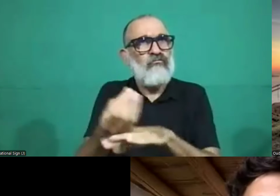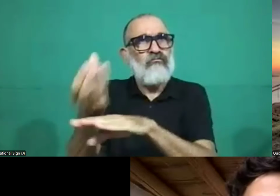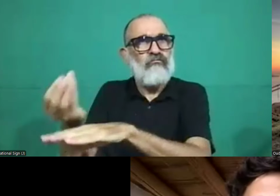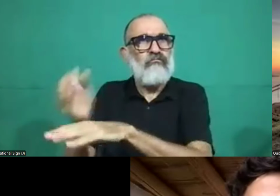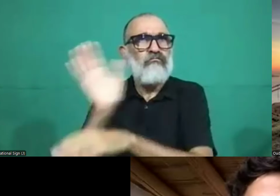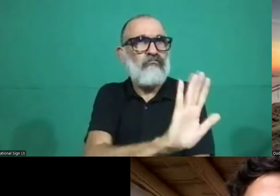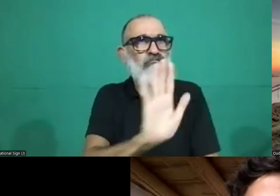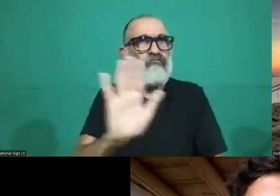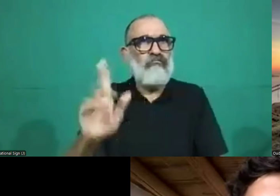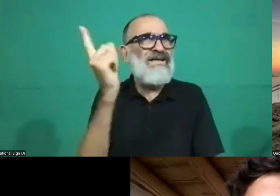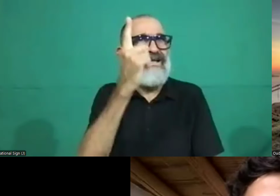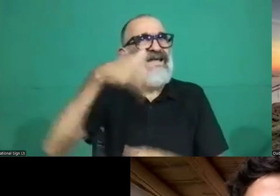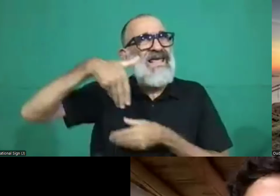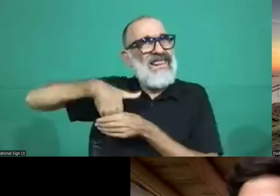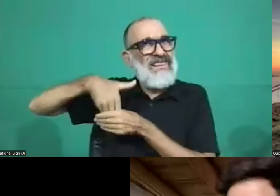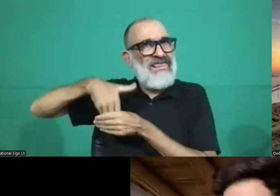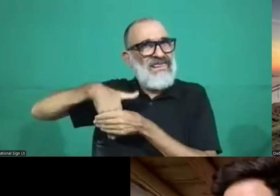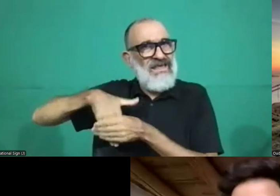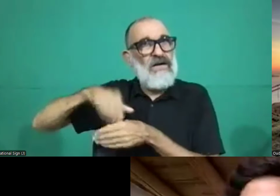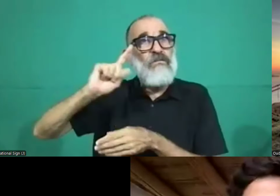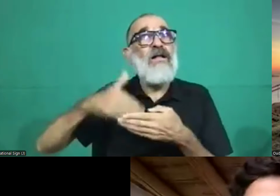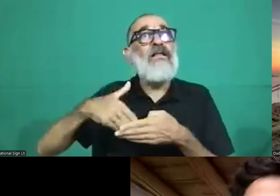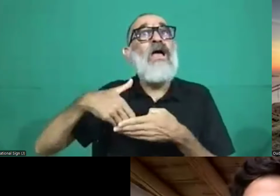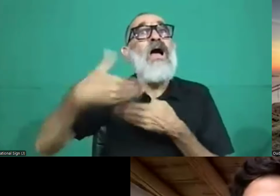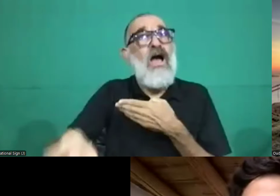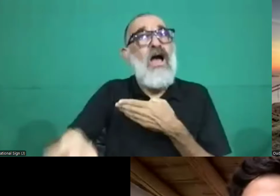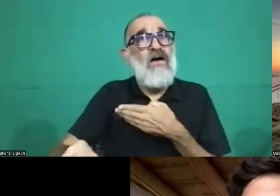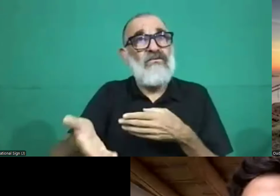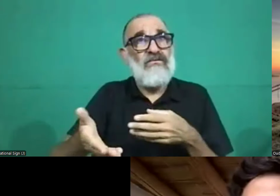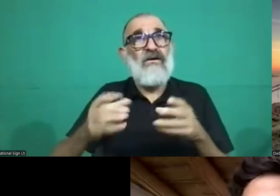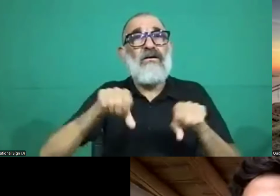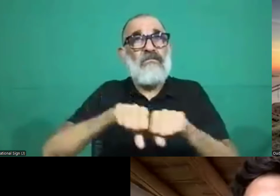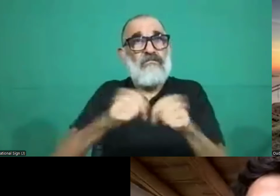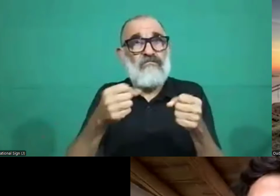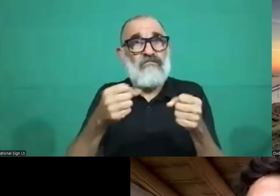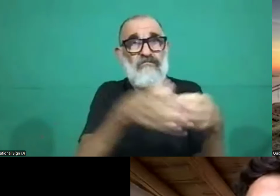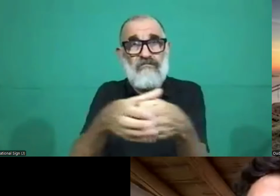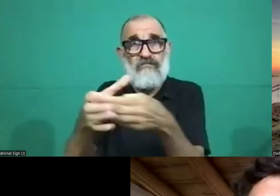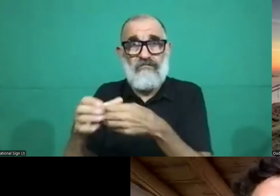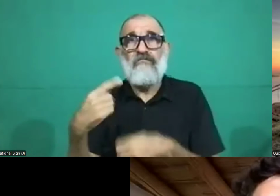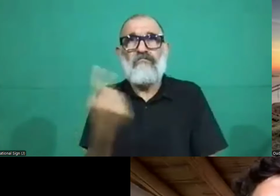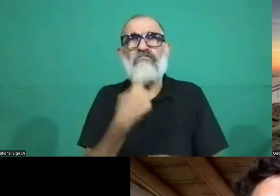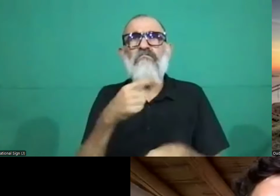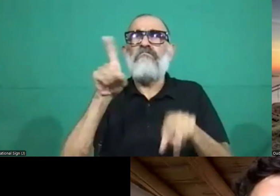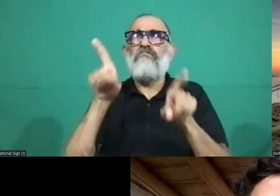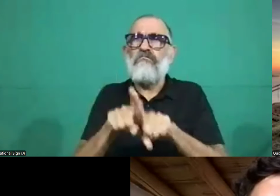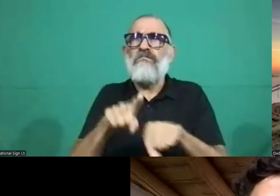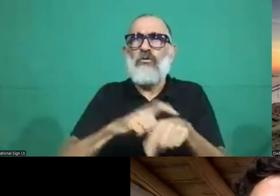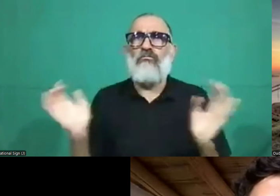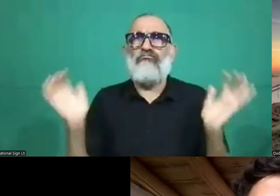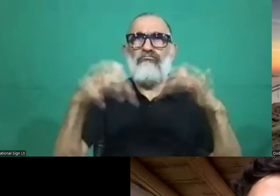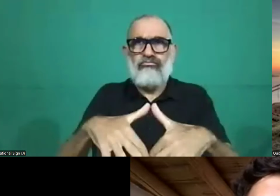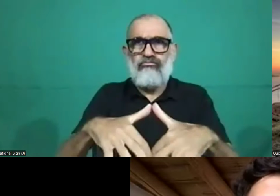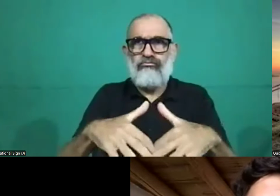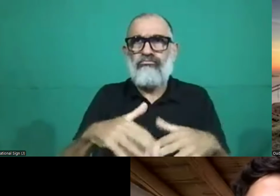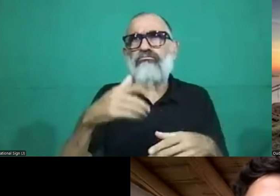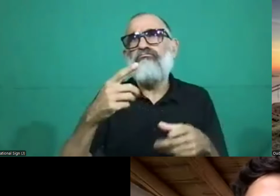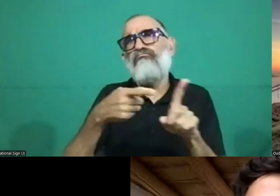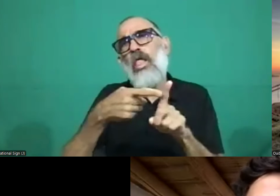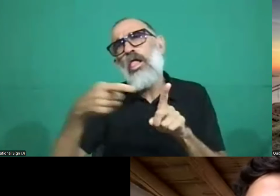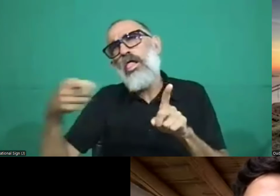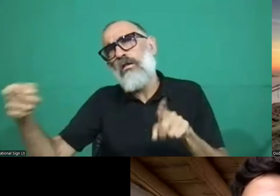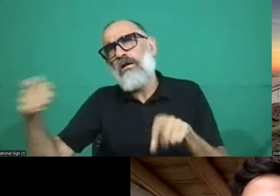going to move on to presenting quickly the main findings of the 2024